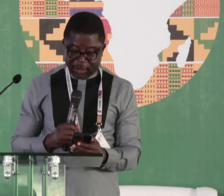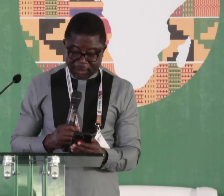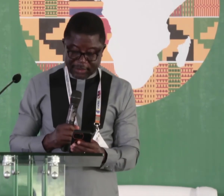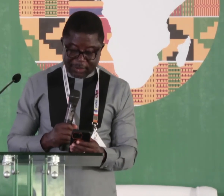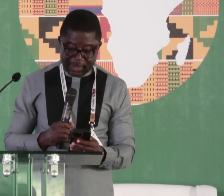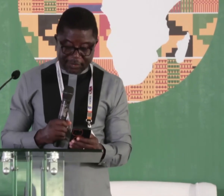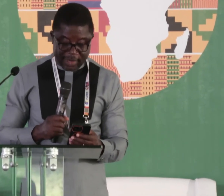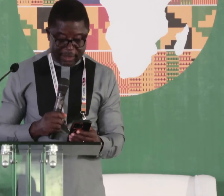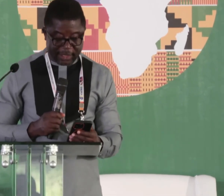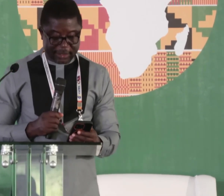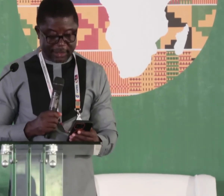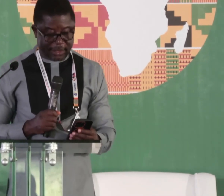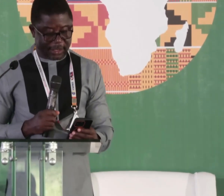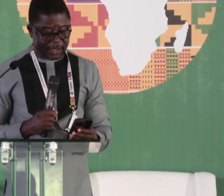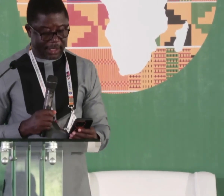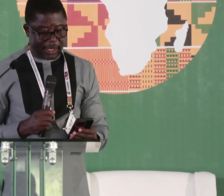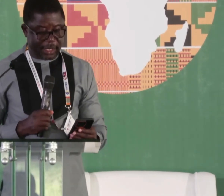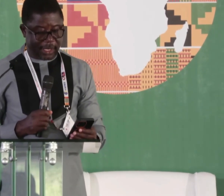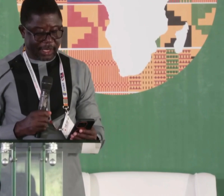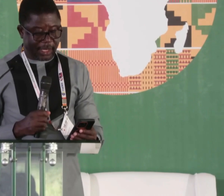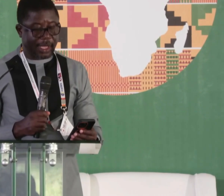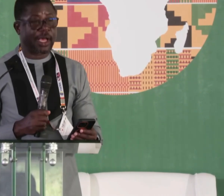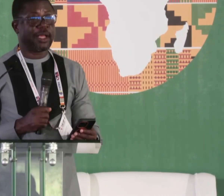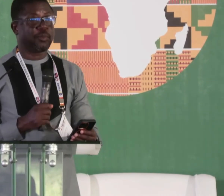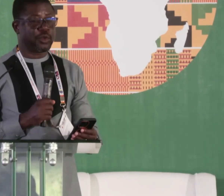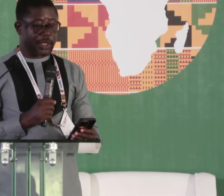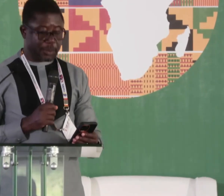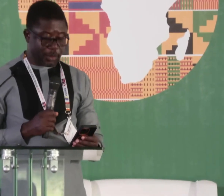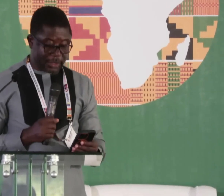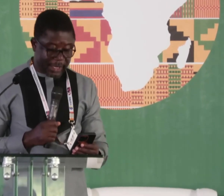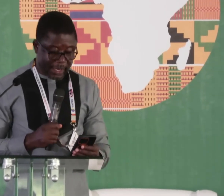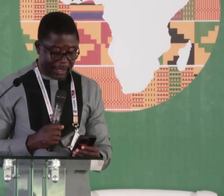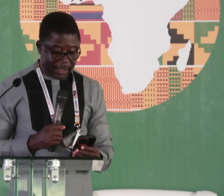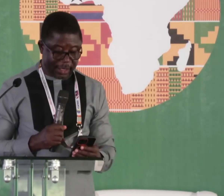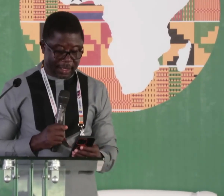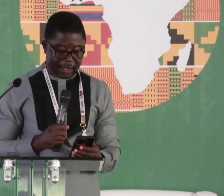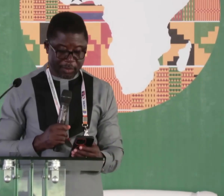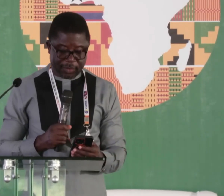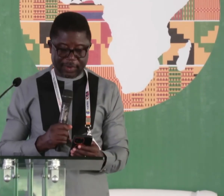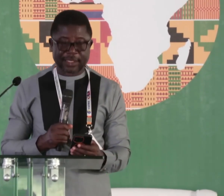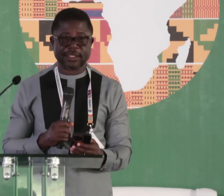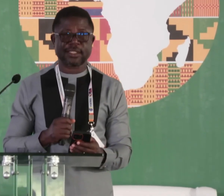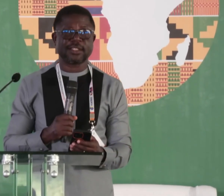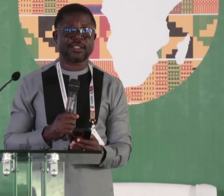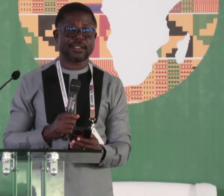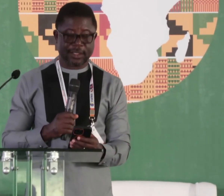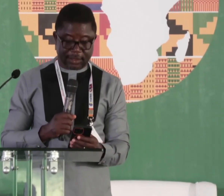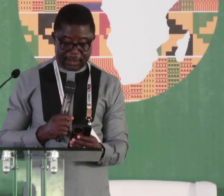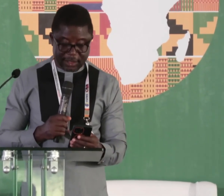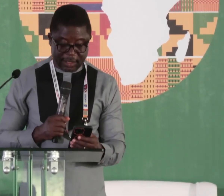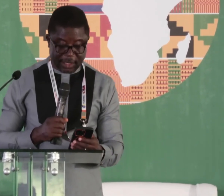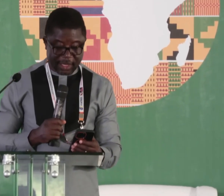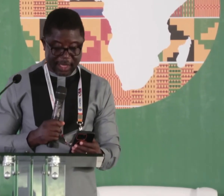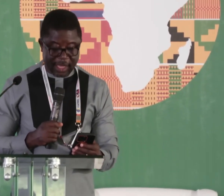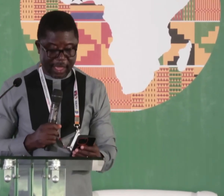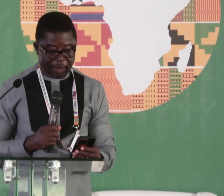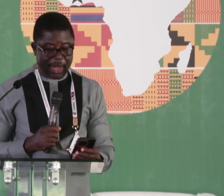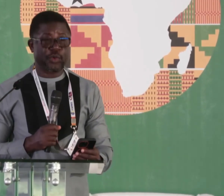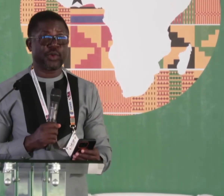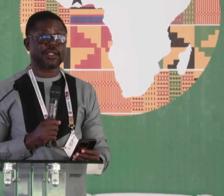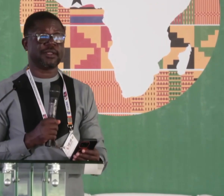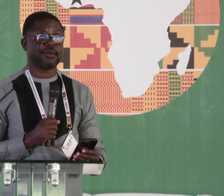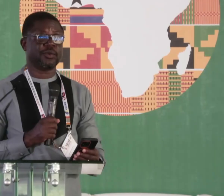rate of sexual violence and post-exposure prophylaxis initiation